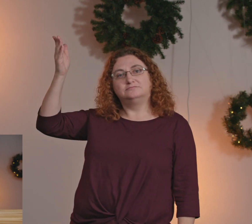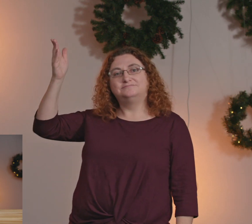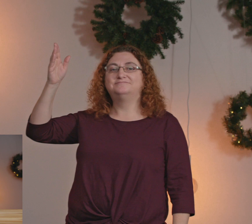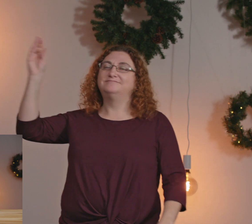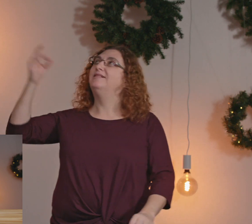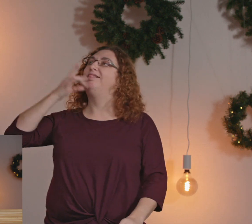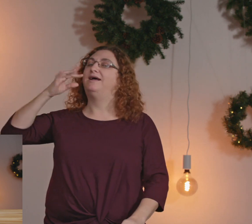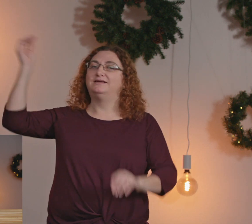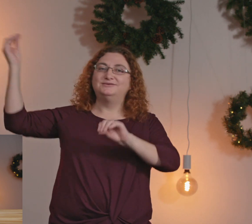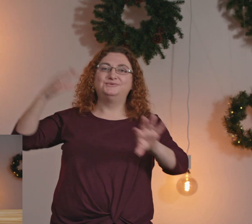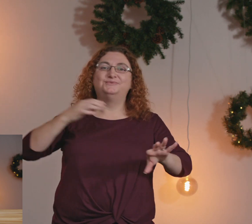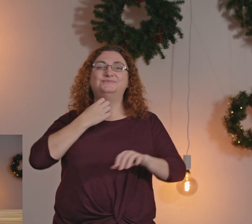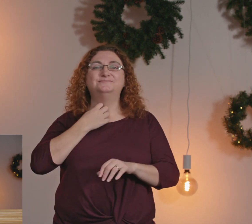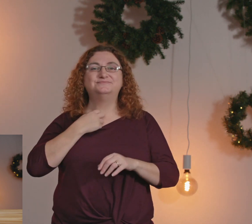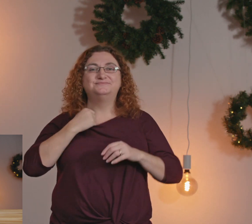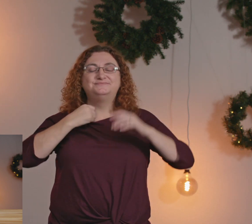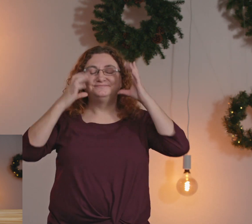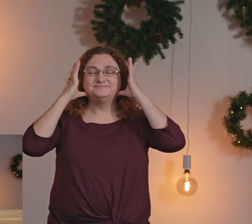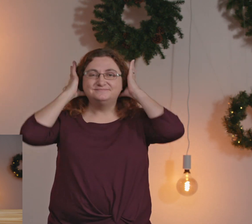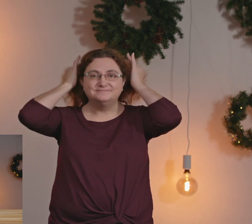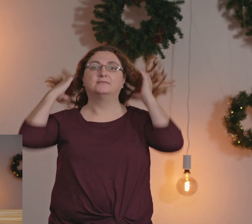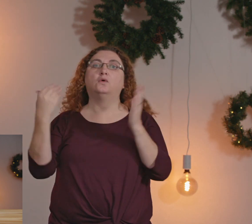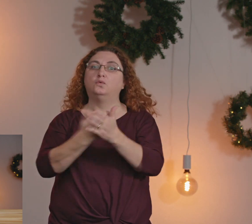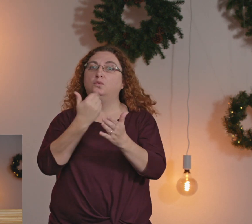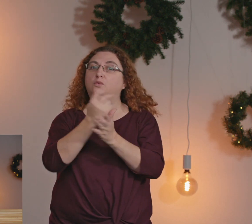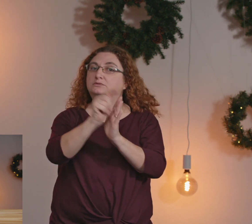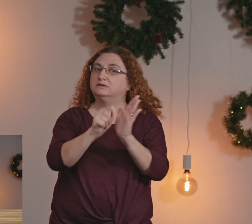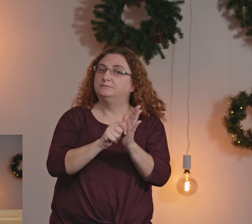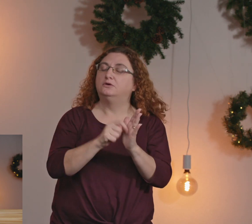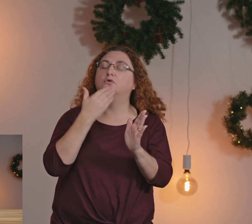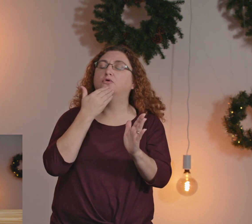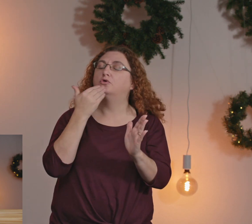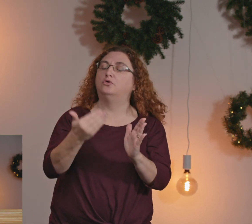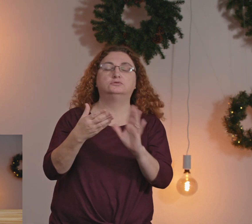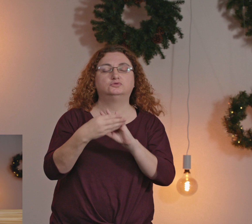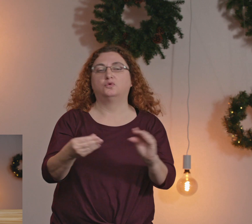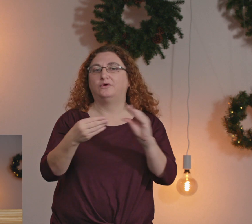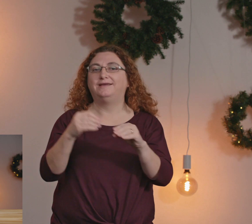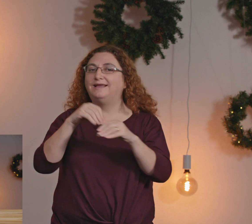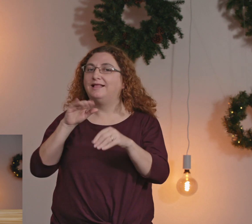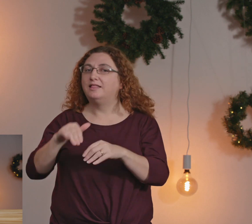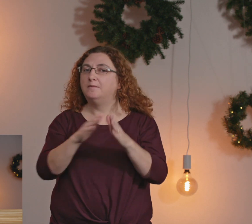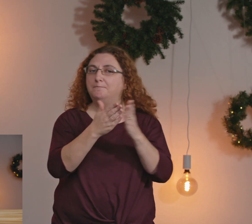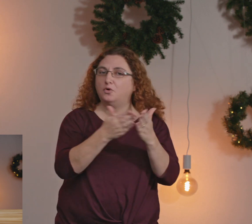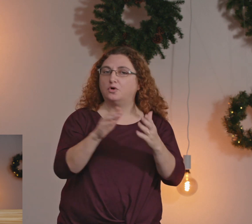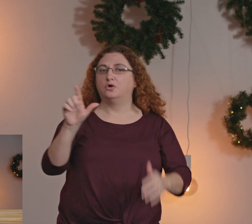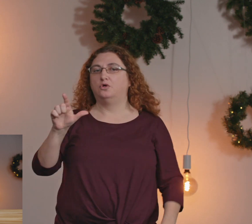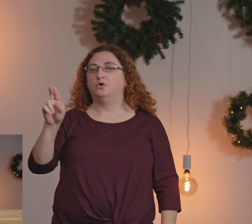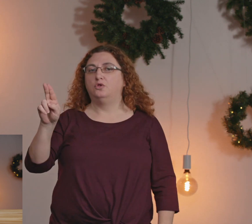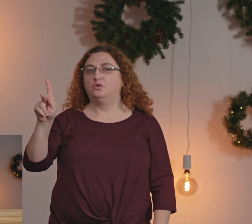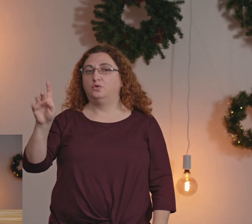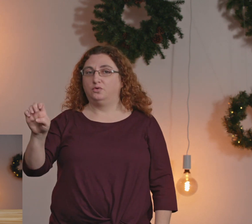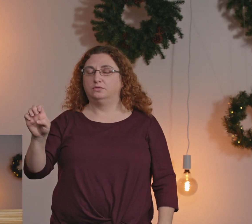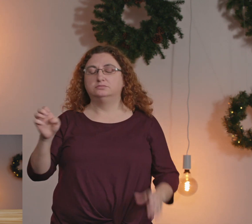let me just finish with this. In the New Testament, there is a great story. It's in the book of Luke. Again, you have this lovely story about